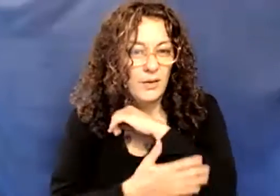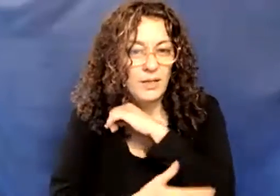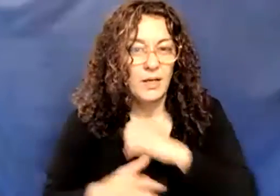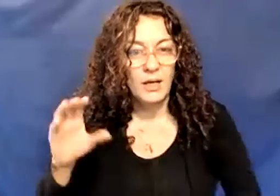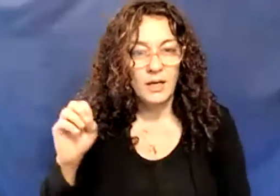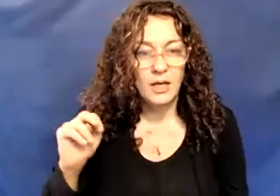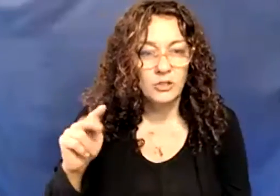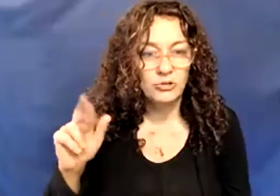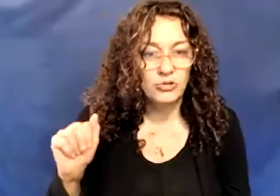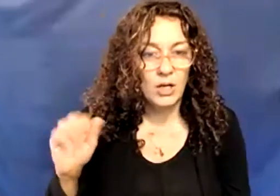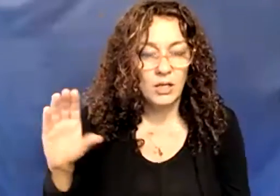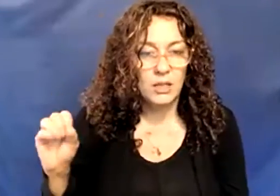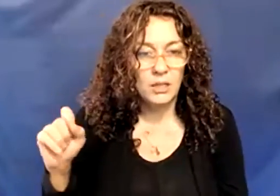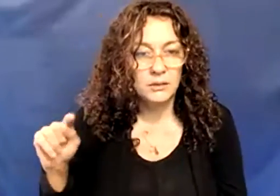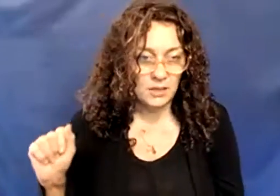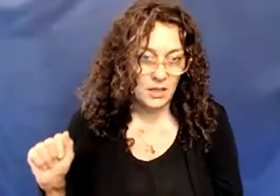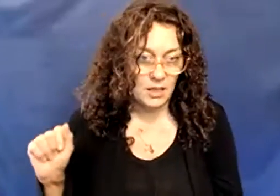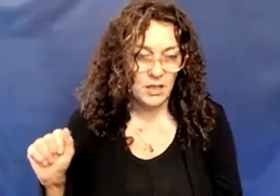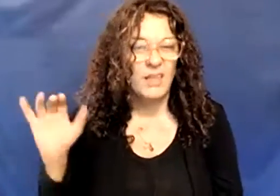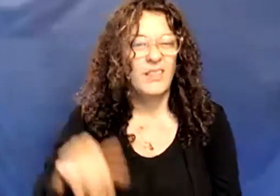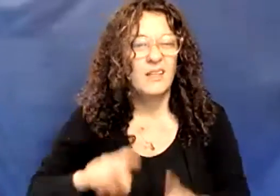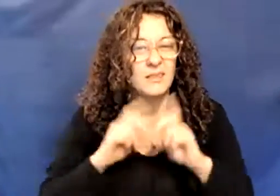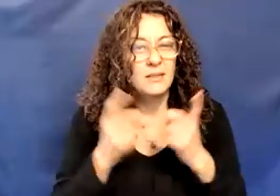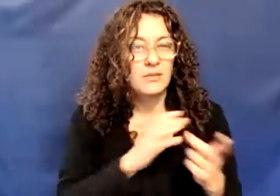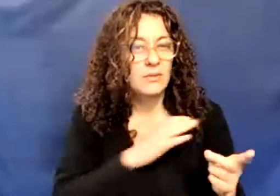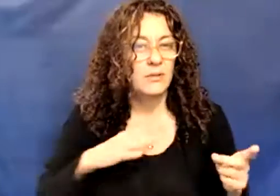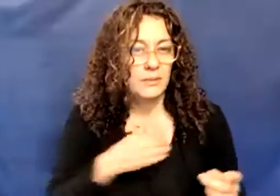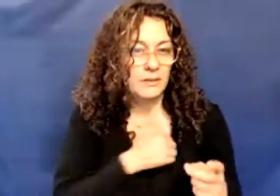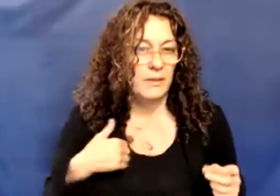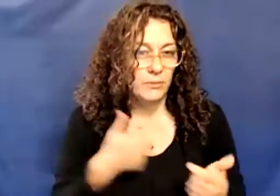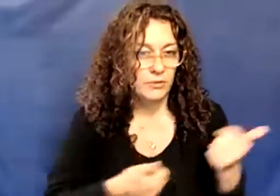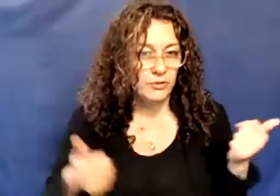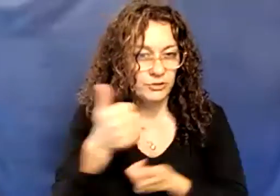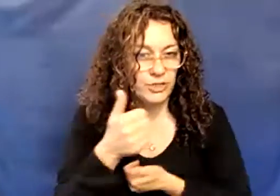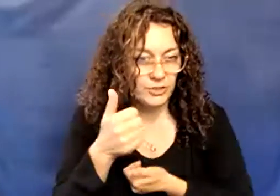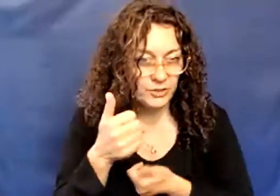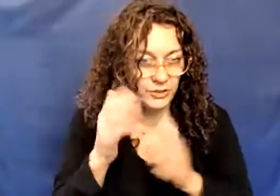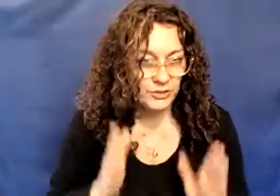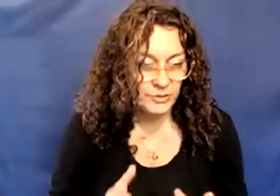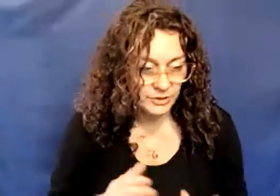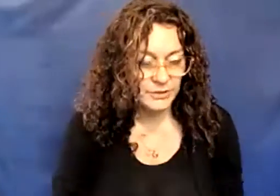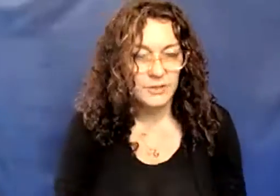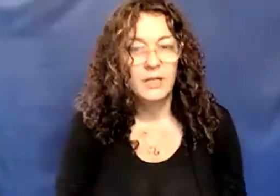district committee member chair. And I've also served as our area archives